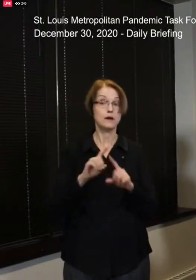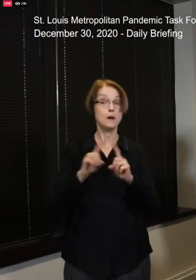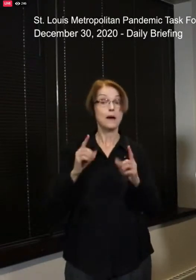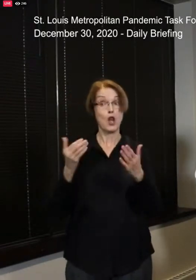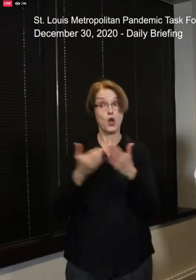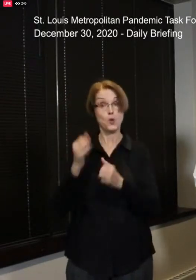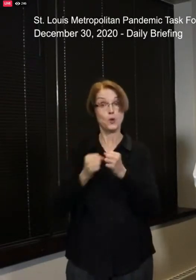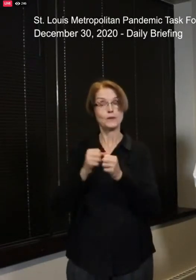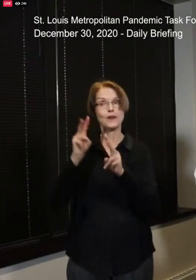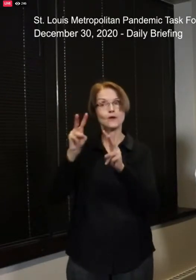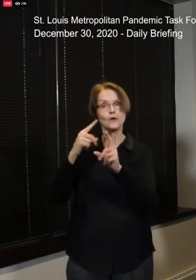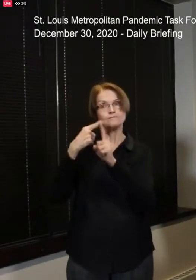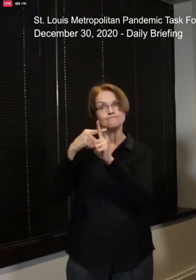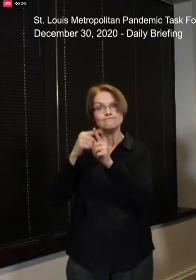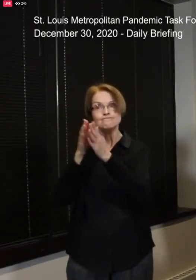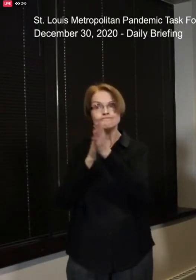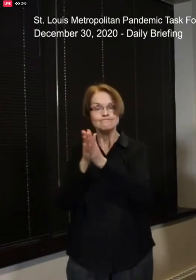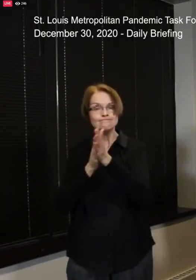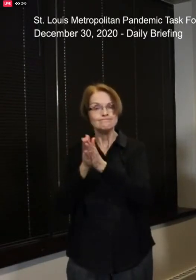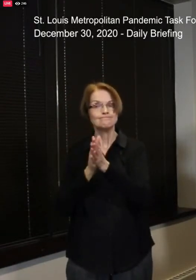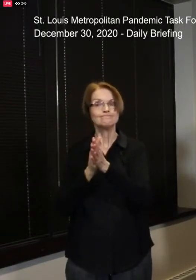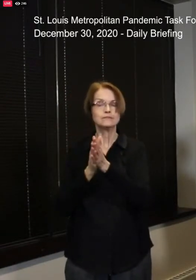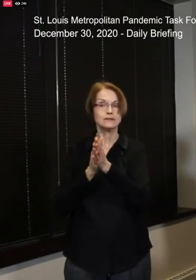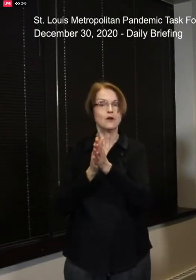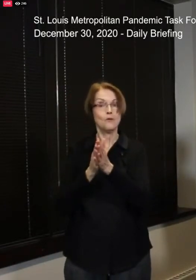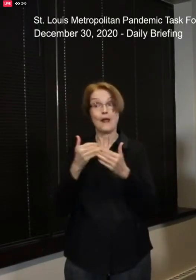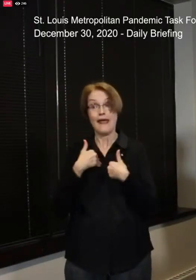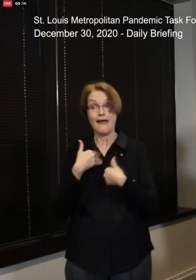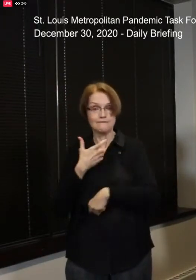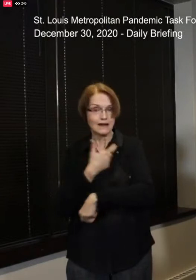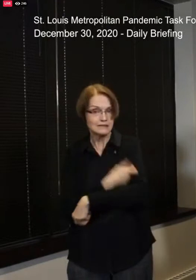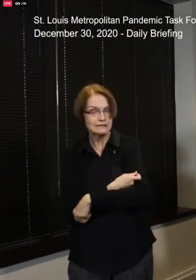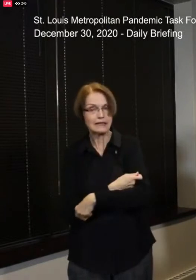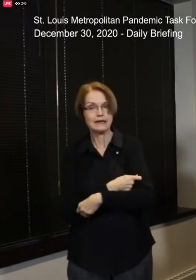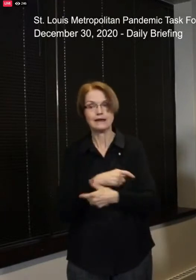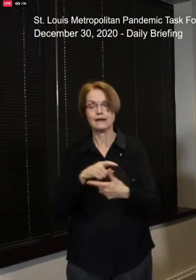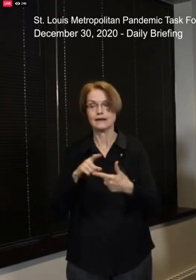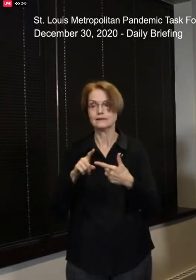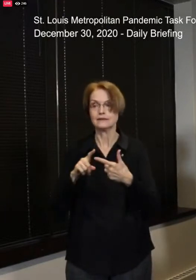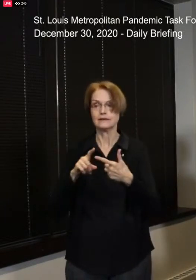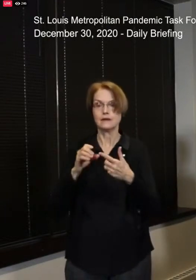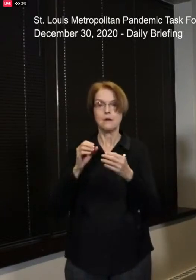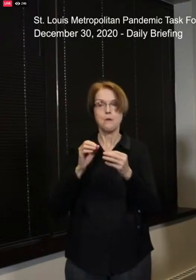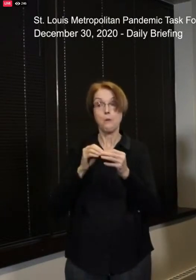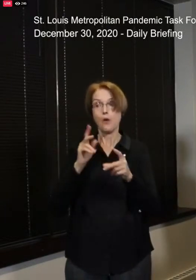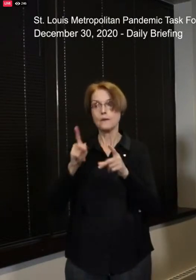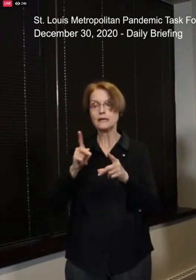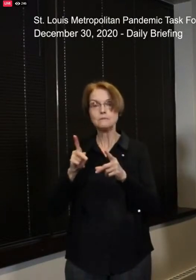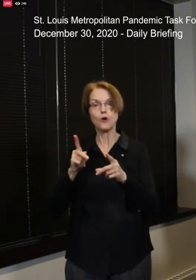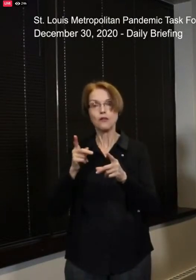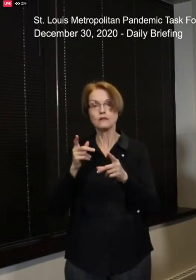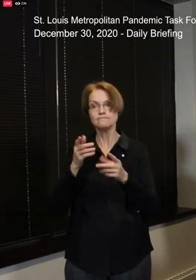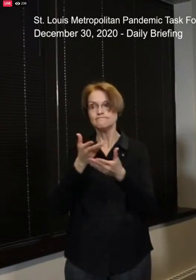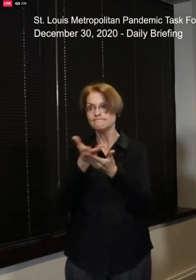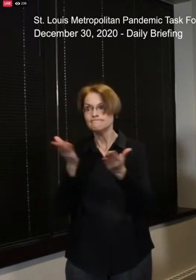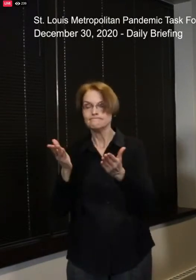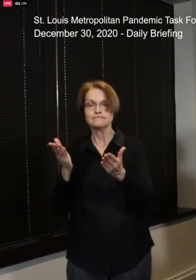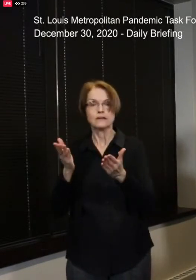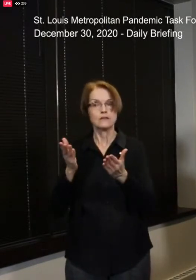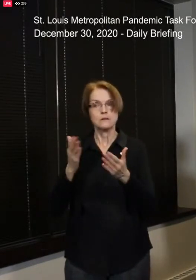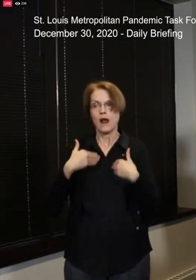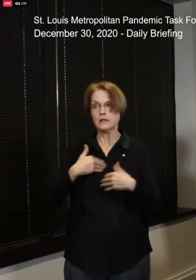new year will bring, especially with vaccine and with more immunity in the population, but we're not there